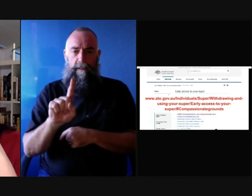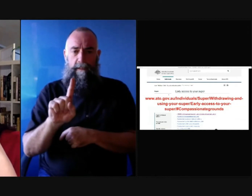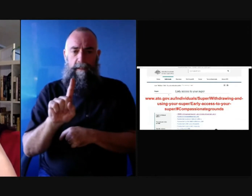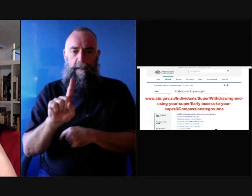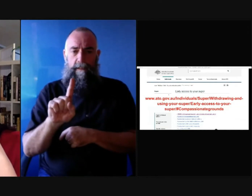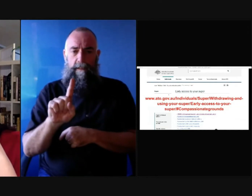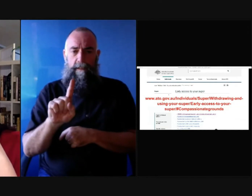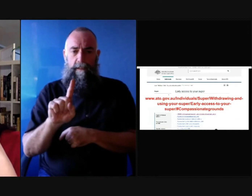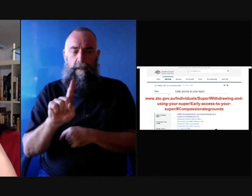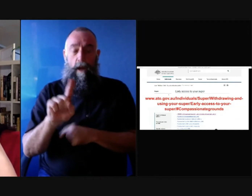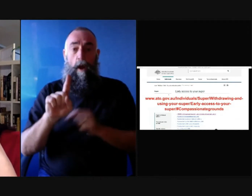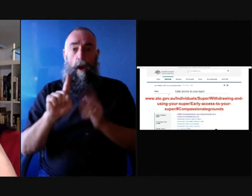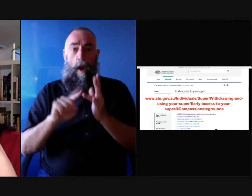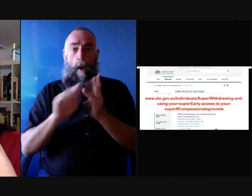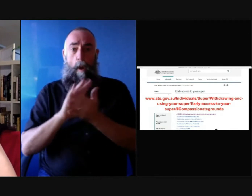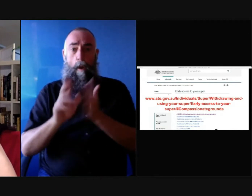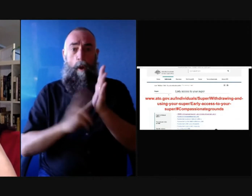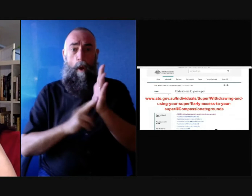Oh.